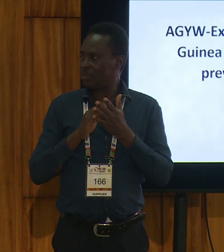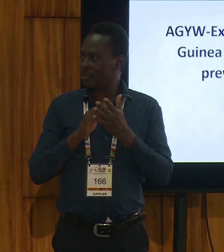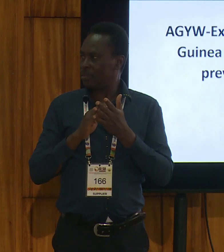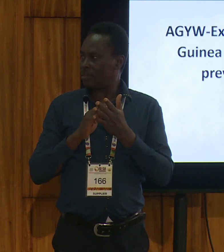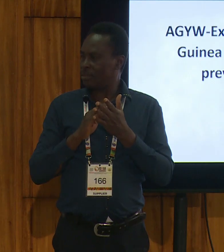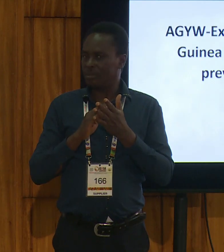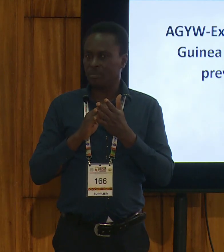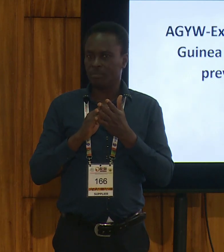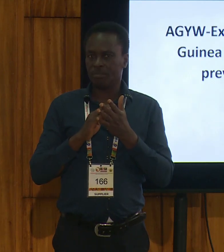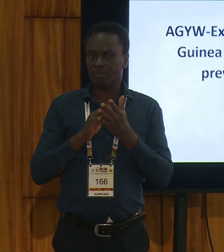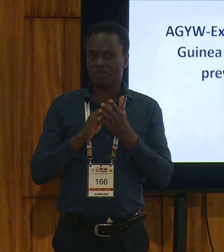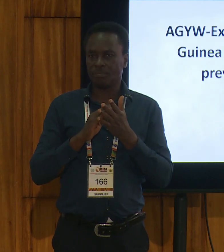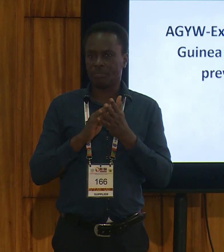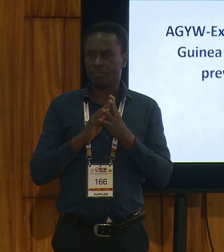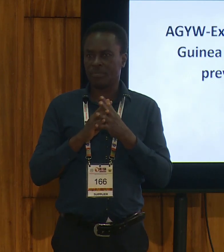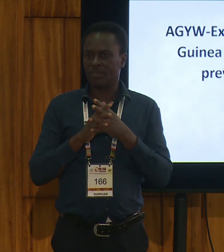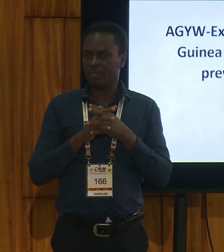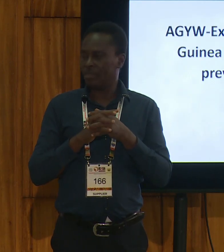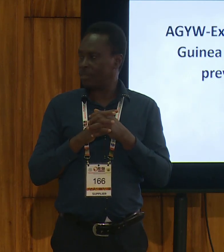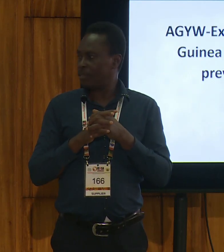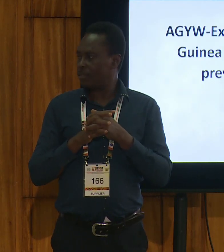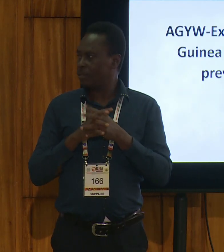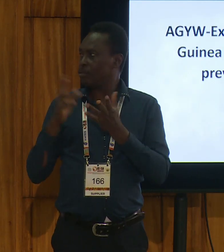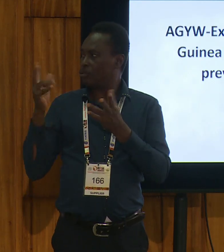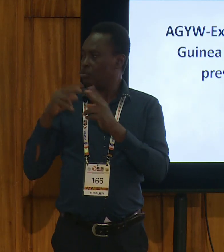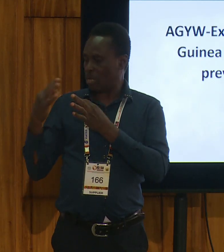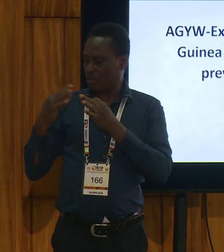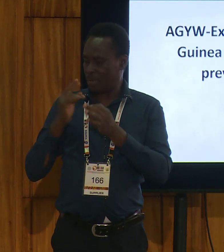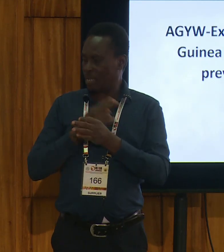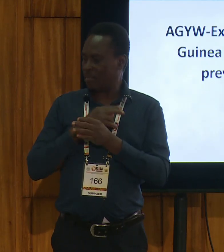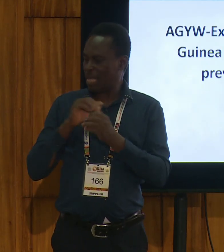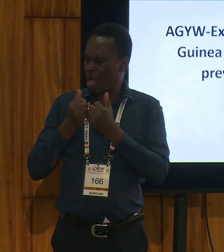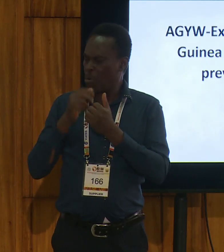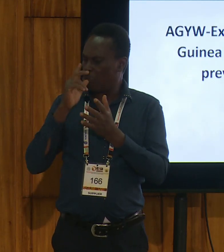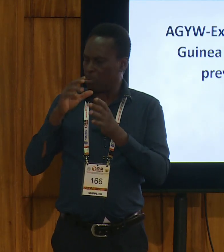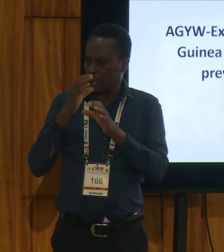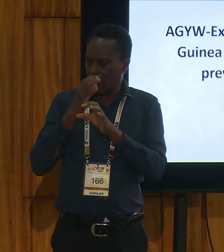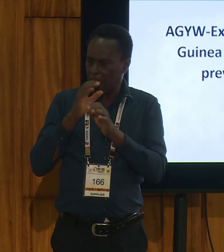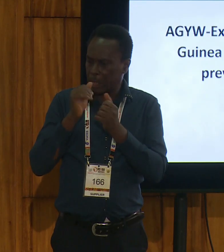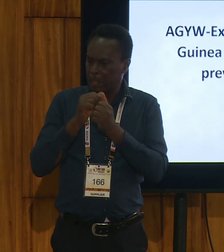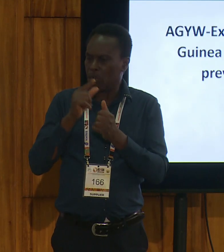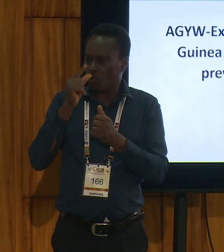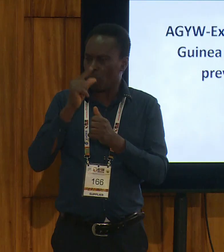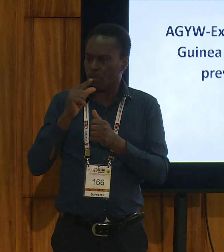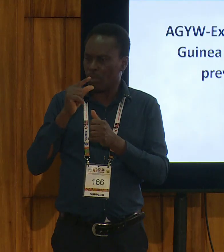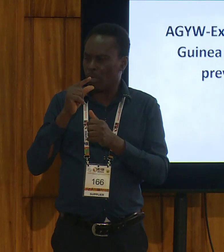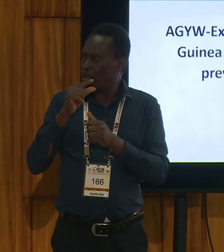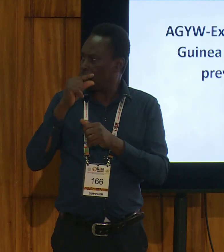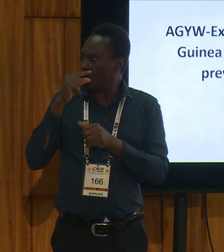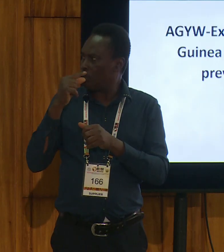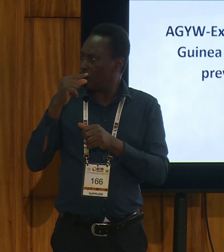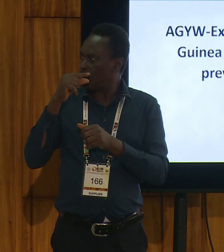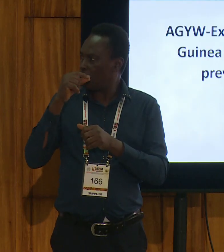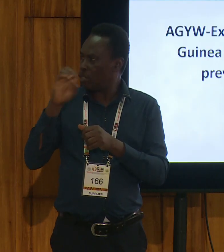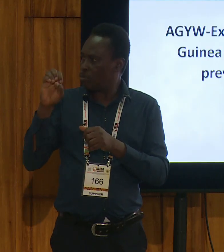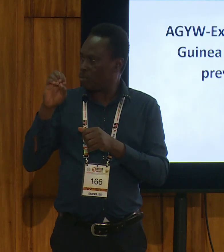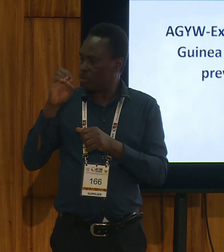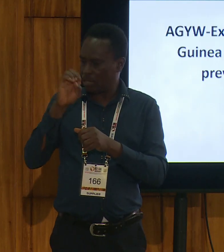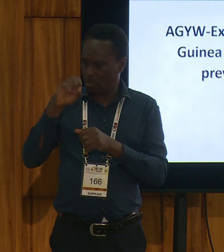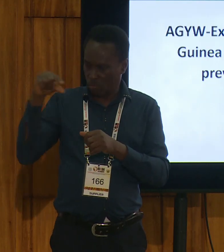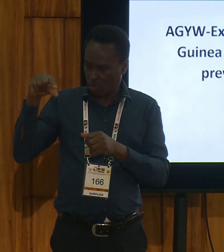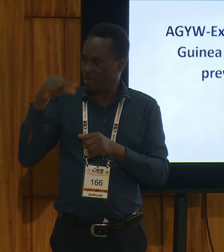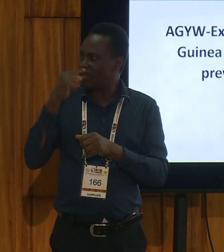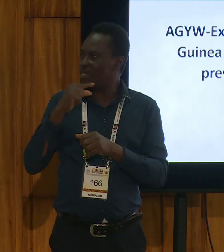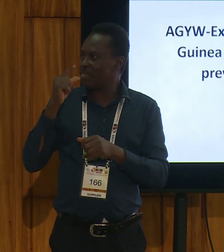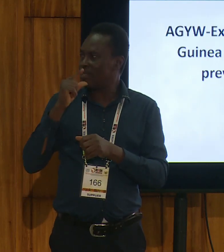with HIV, can take care of each other. And thanks a lot, Manuel. And then we will have Maria, who will do a